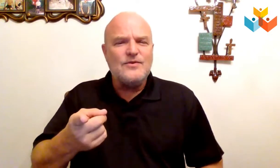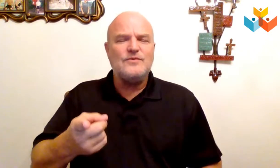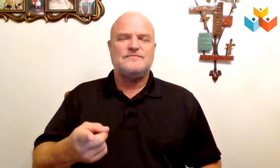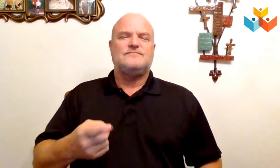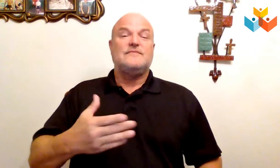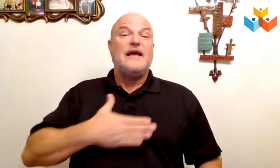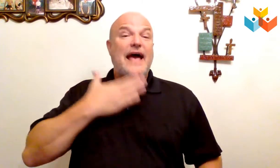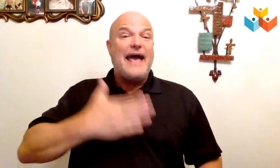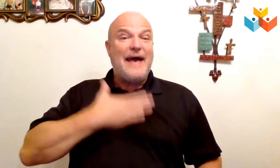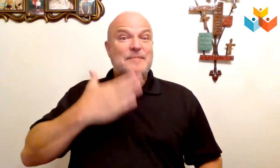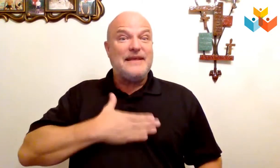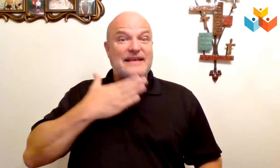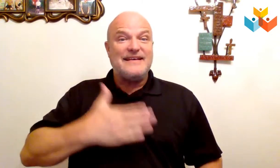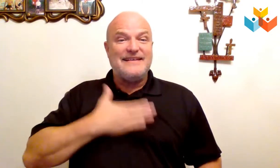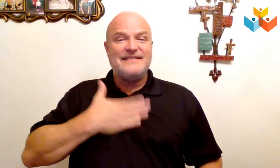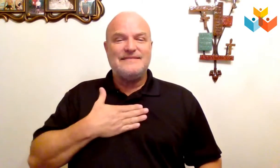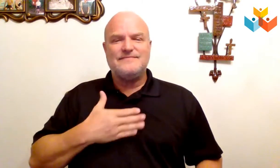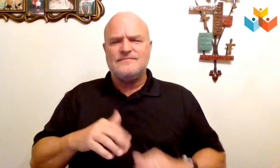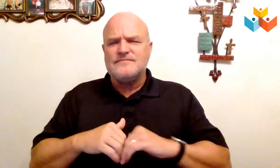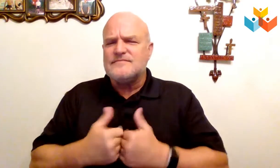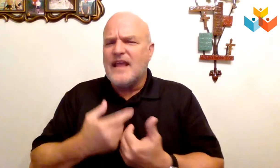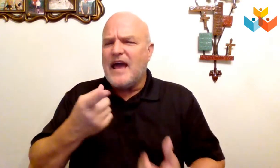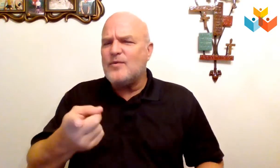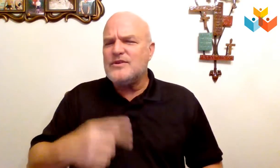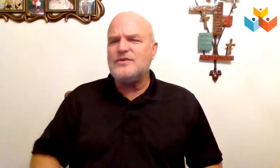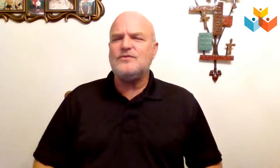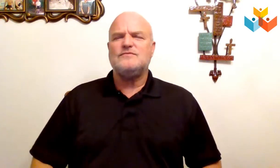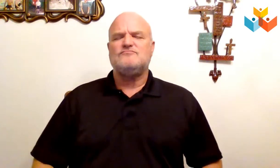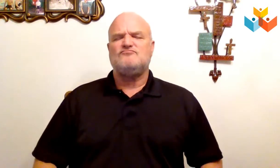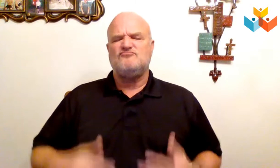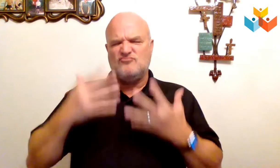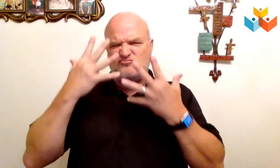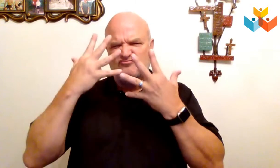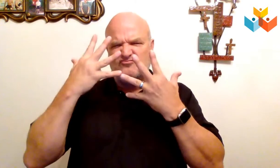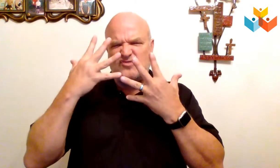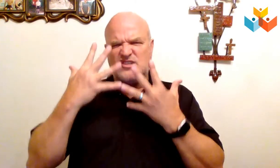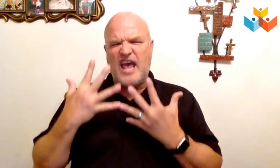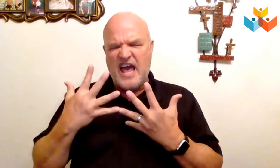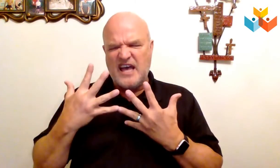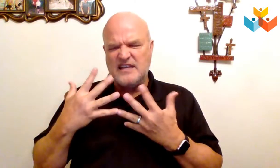Fine. How are you? Happy.